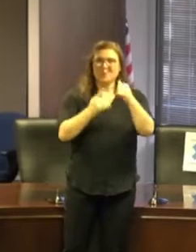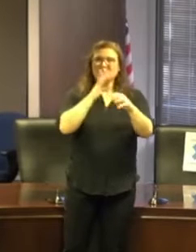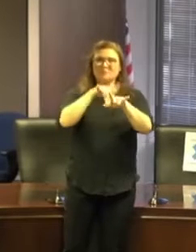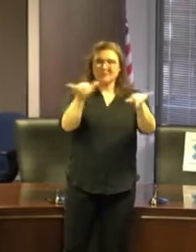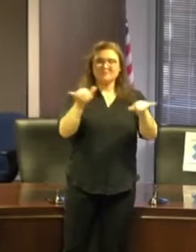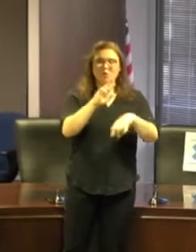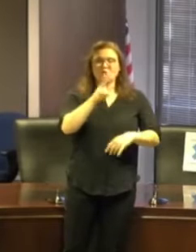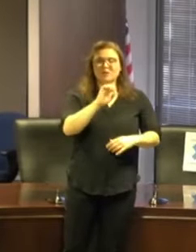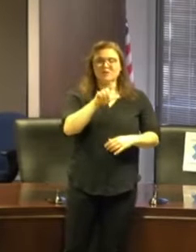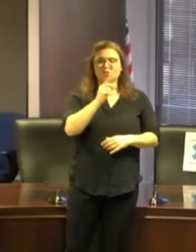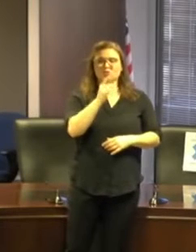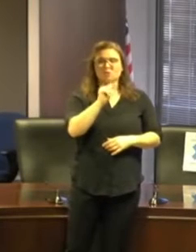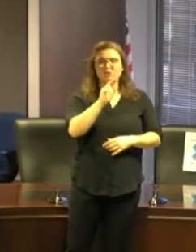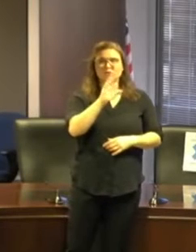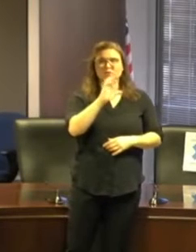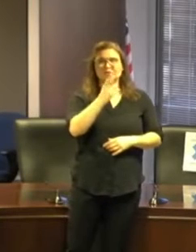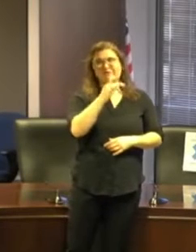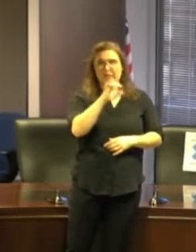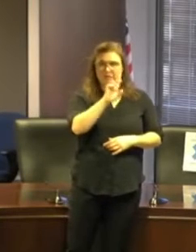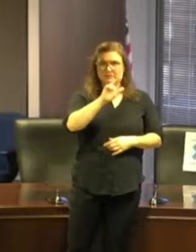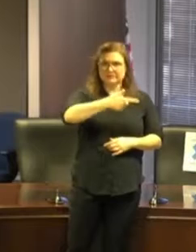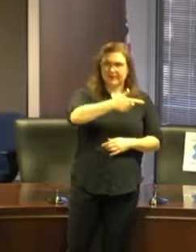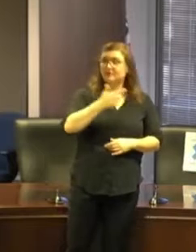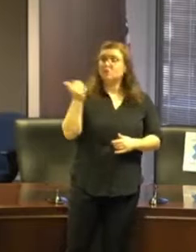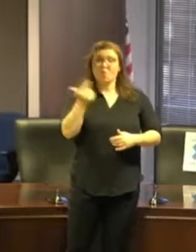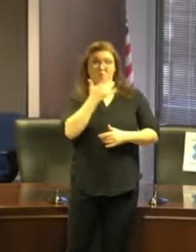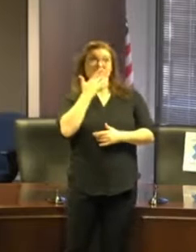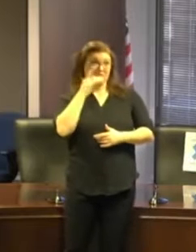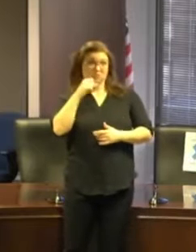has seconded that motion. All in favor say aye.